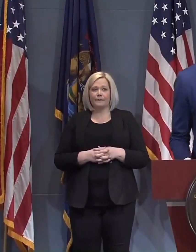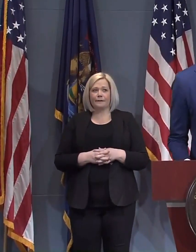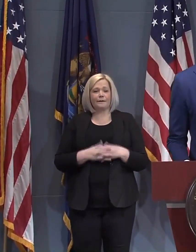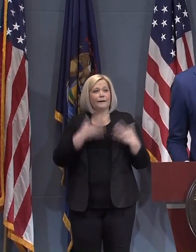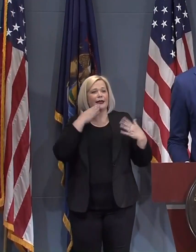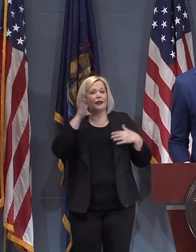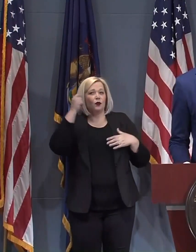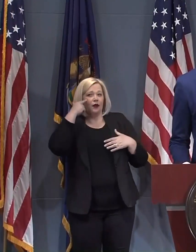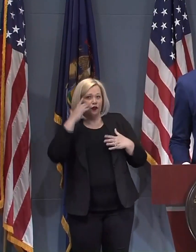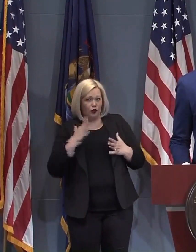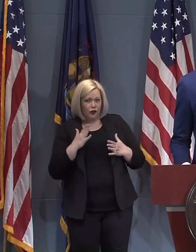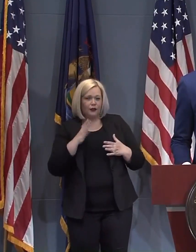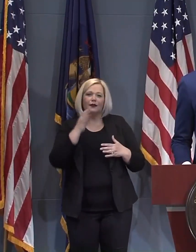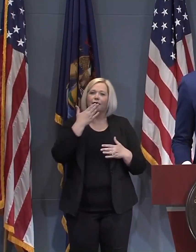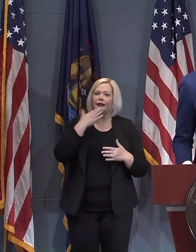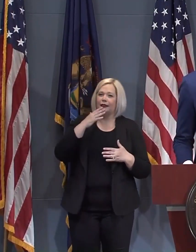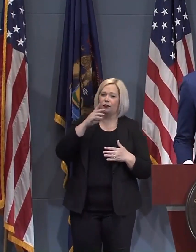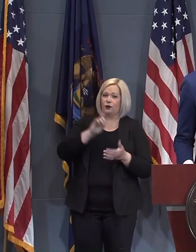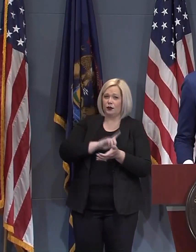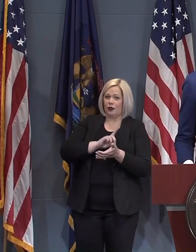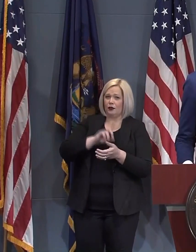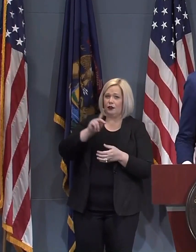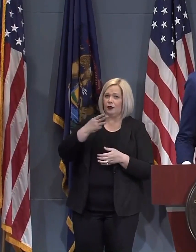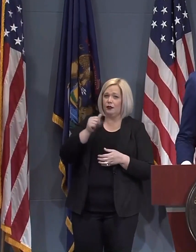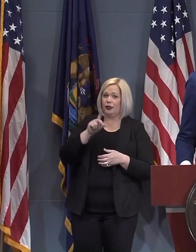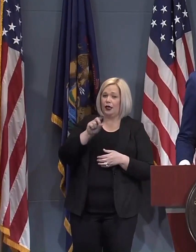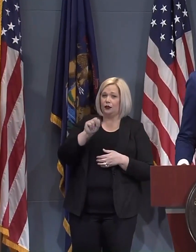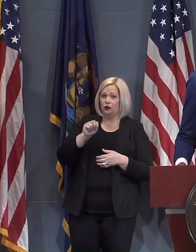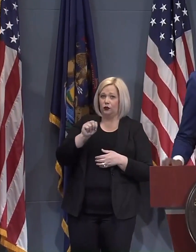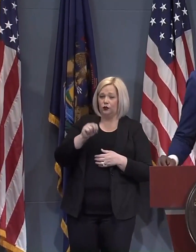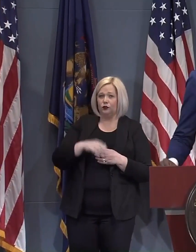Thank you, Governor, and thank you, Dr. Caldoun. I